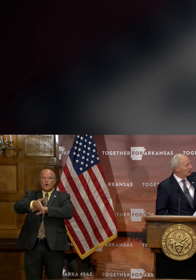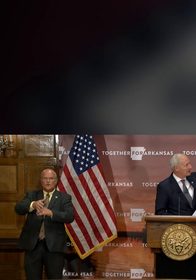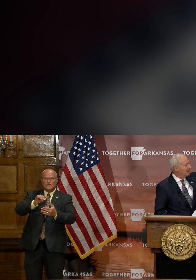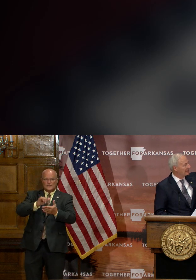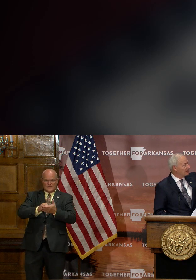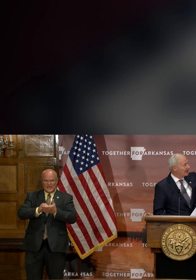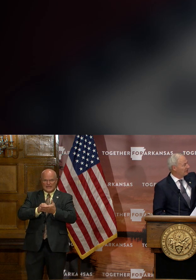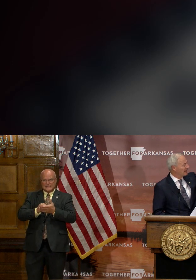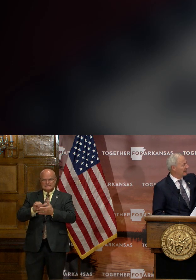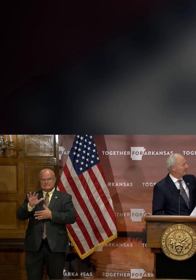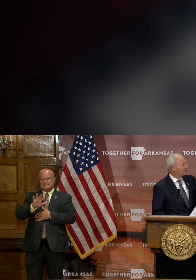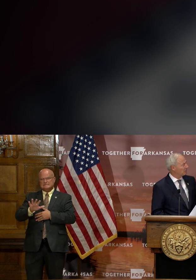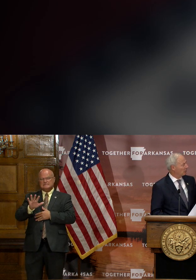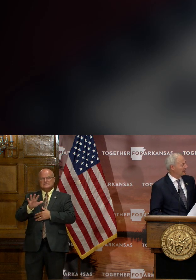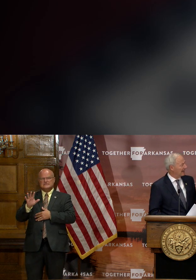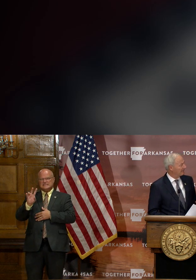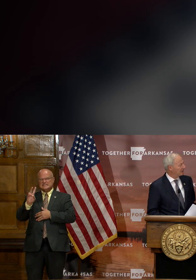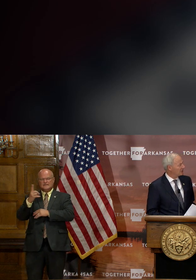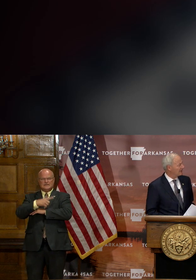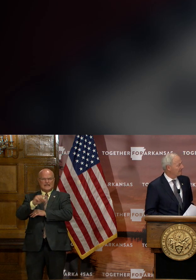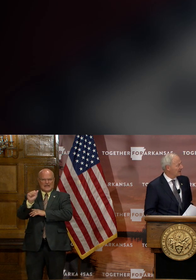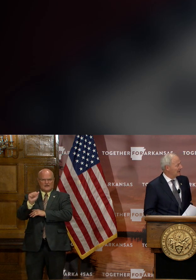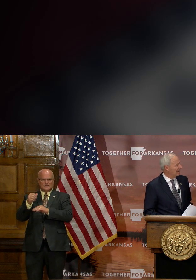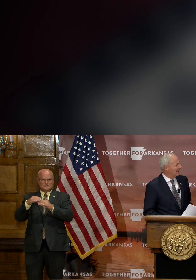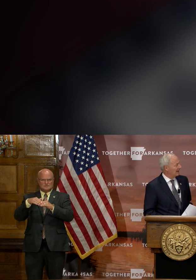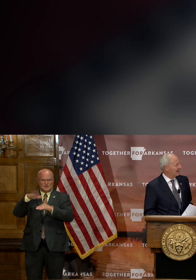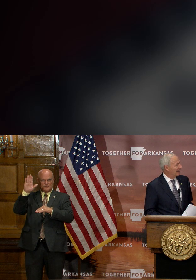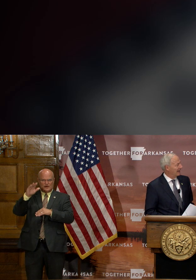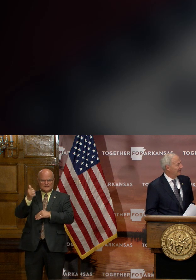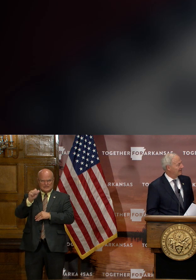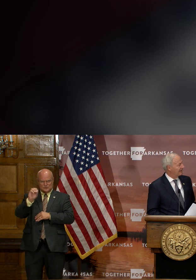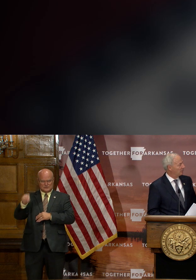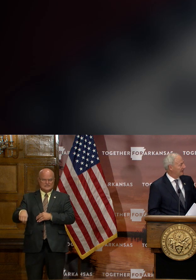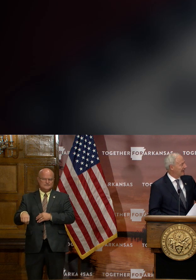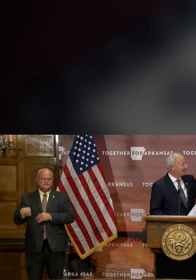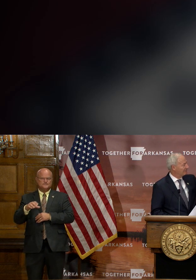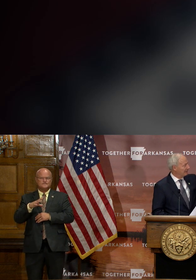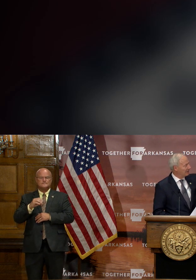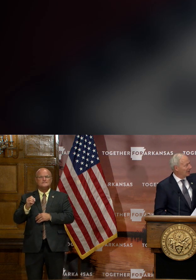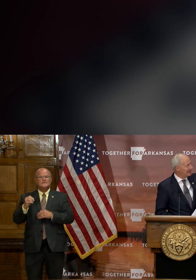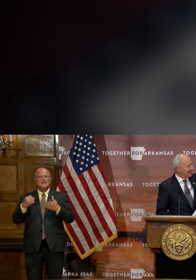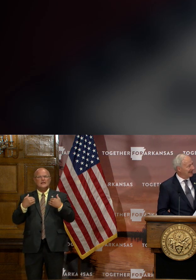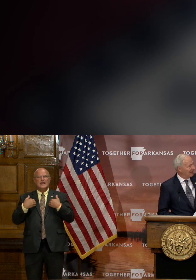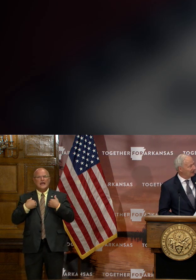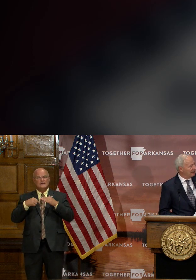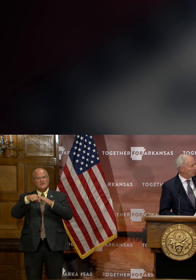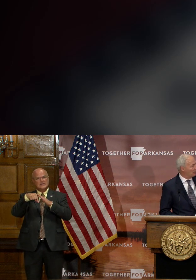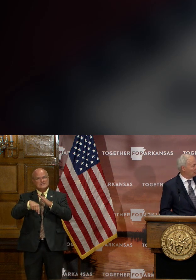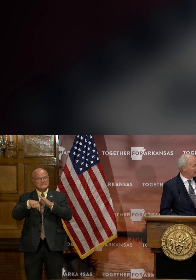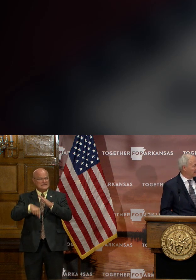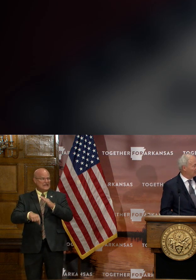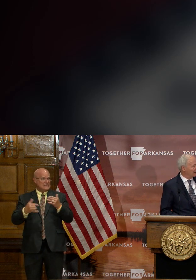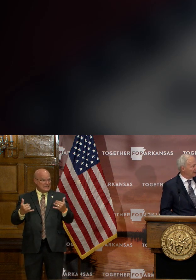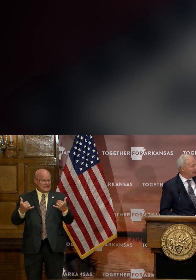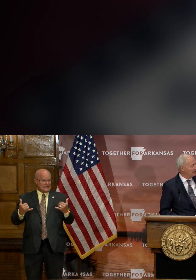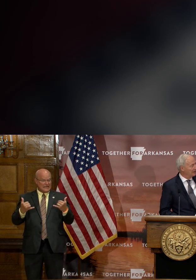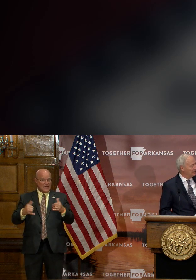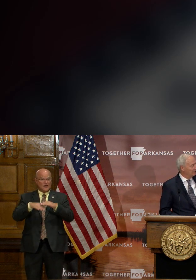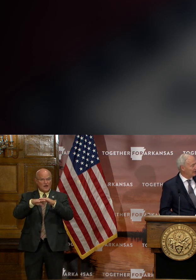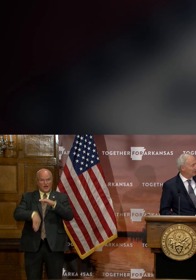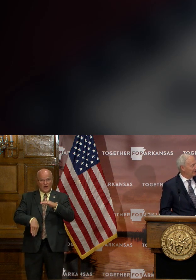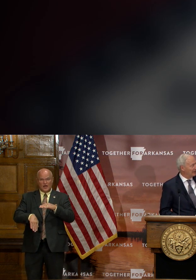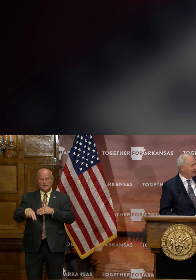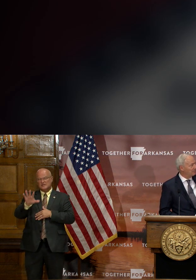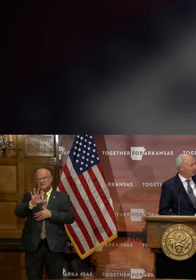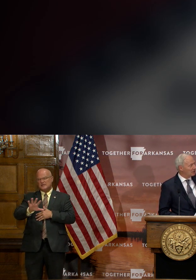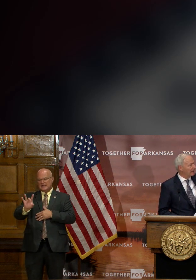the 7-day rolling average, and then we've gone down, and where we're now under